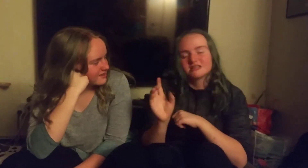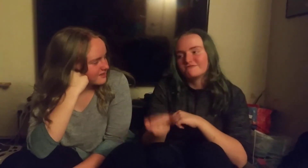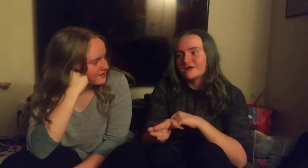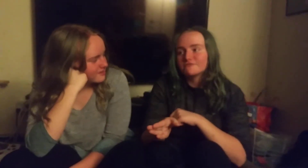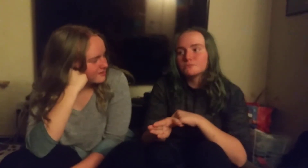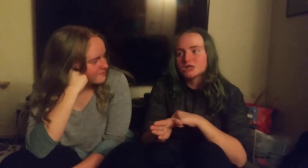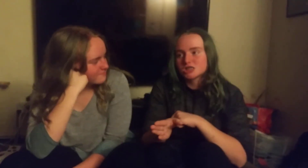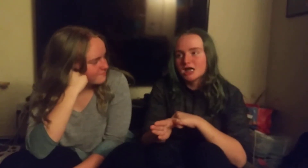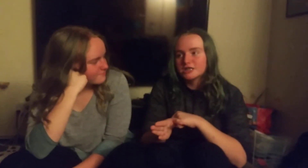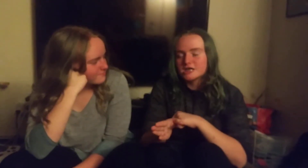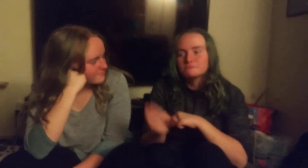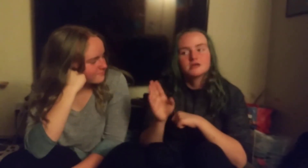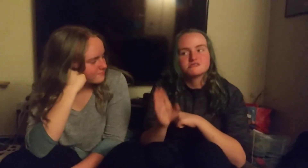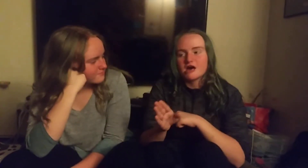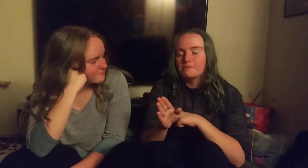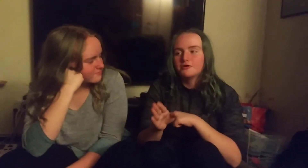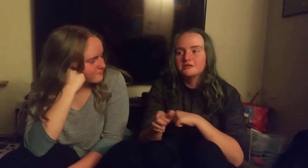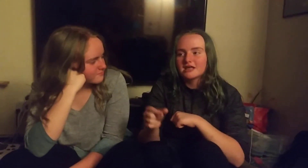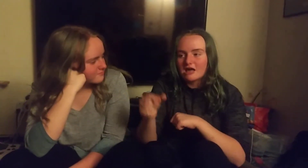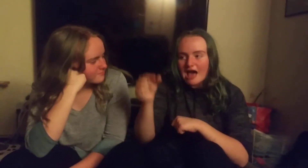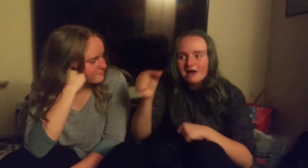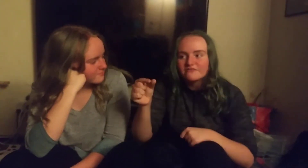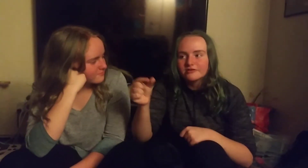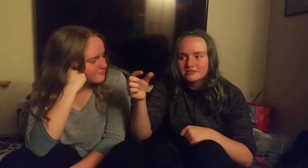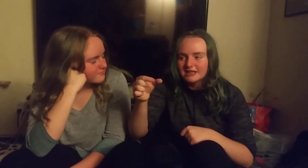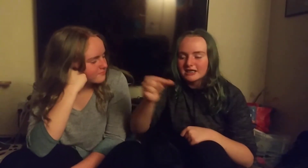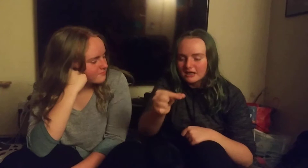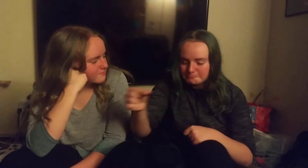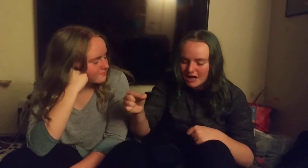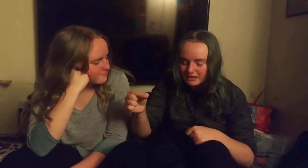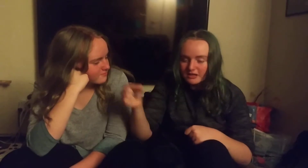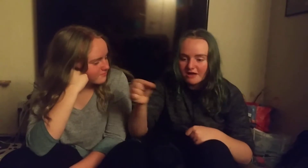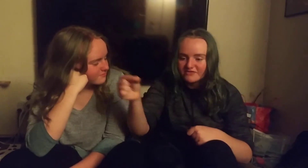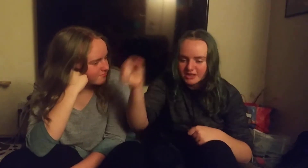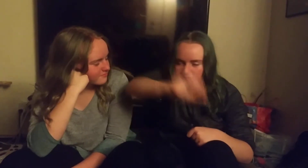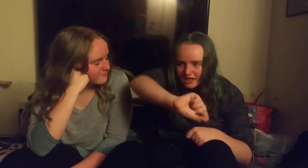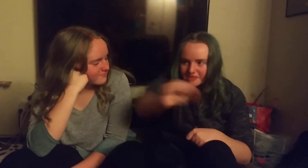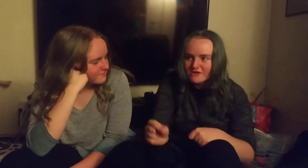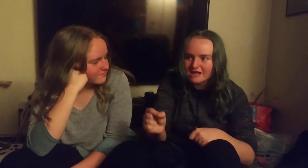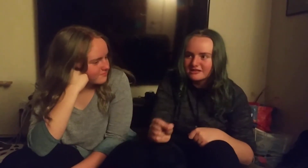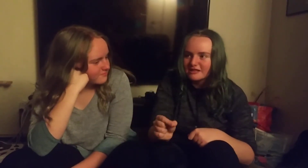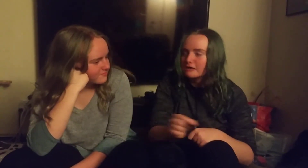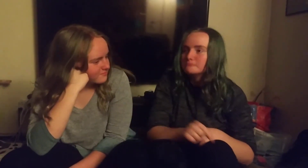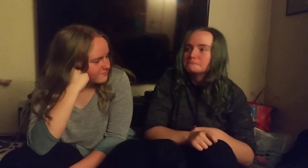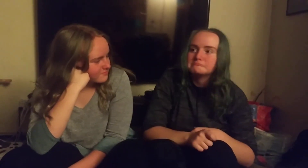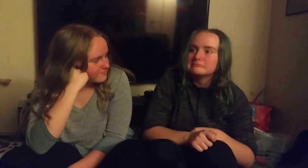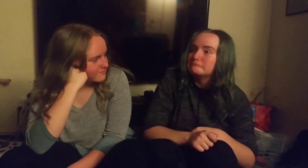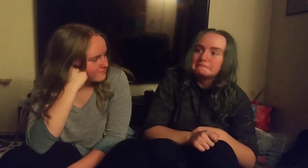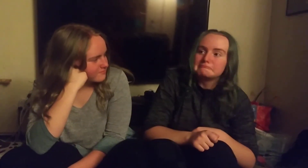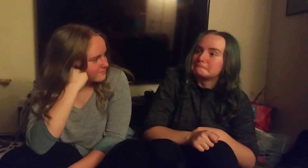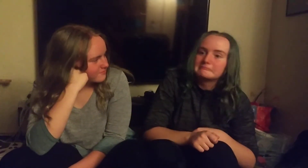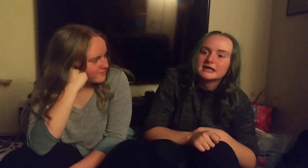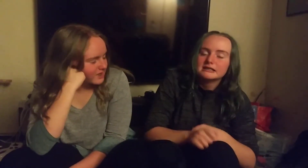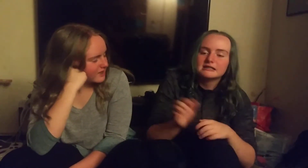you ever watched Nailed It, Sal put like a half-thing bottle of vanilla extract in there. Did not come